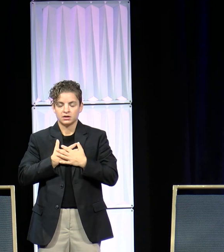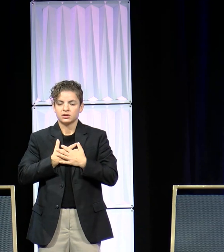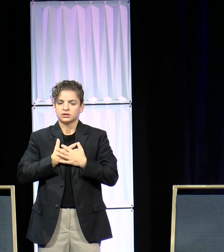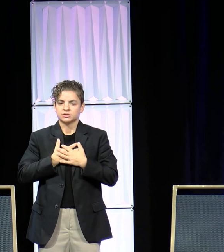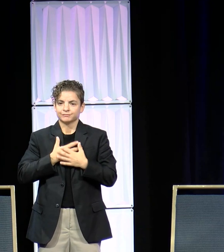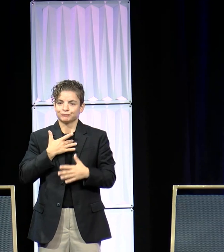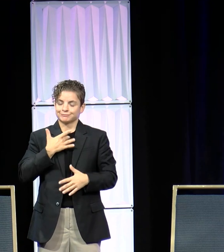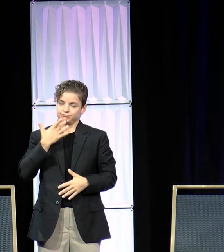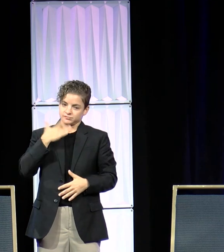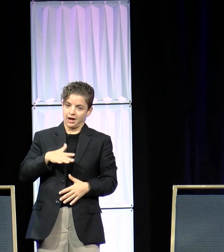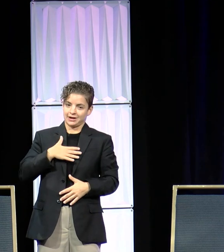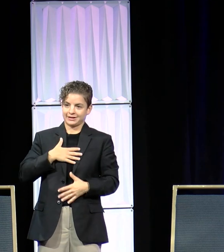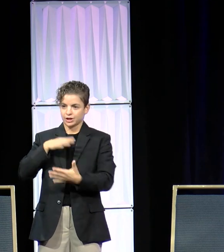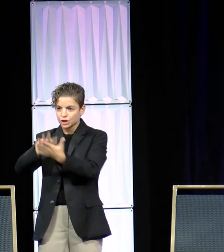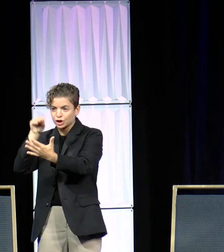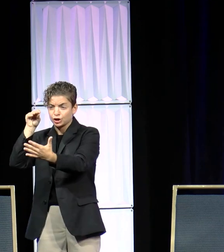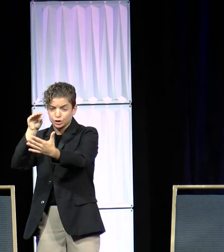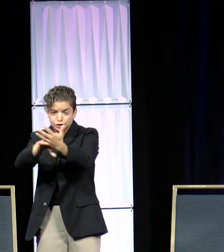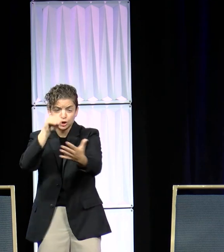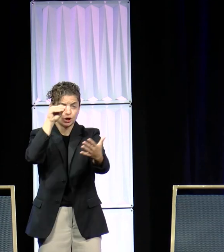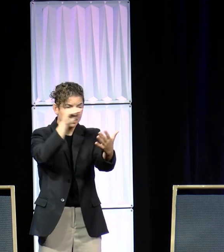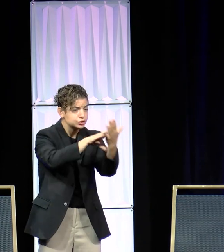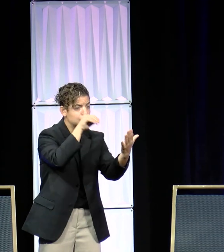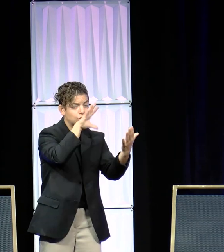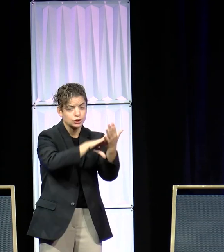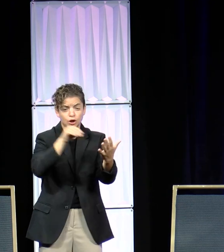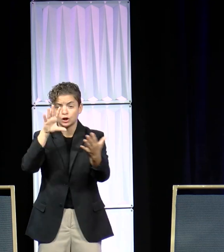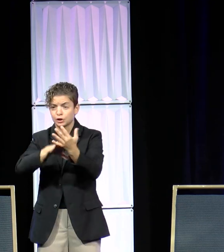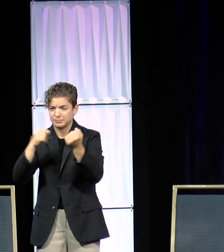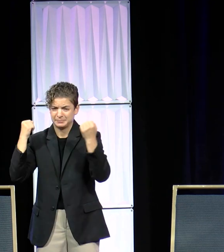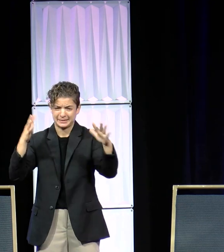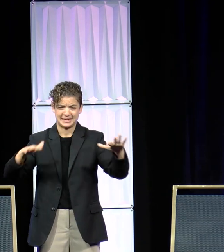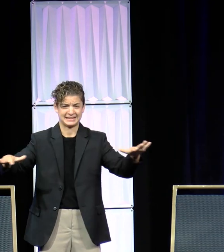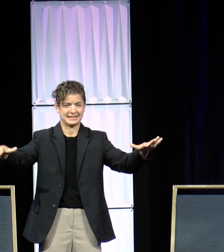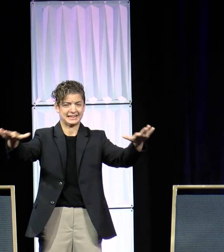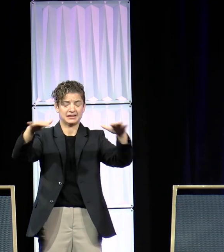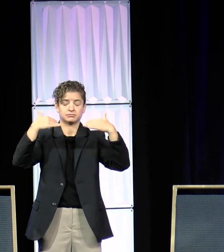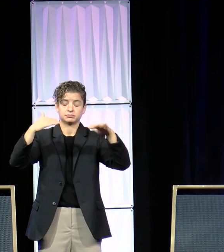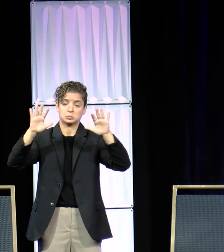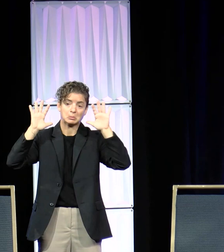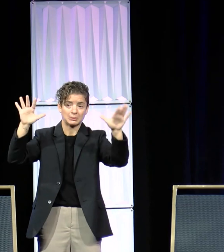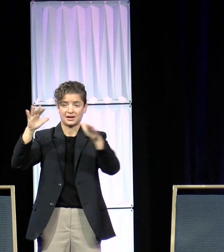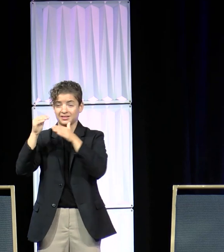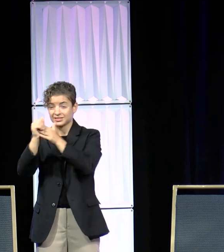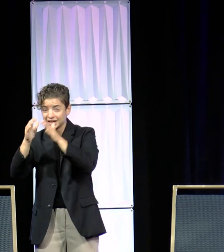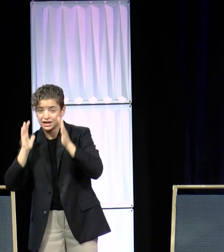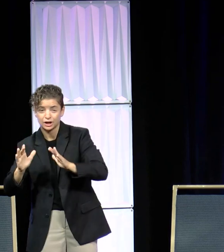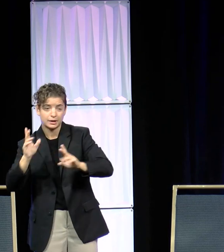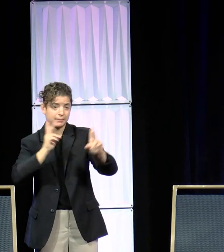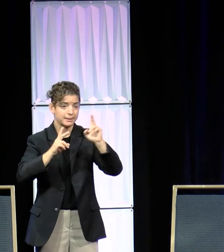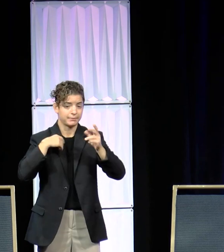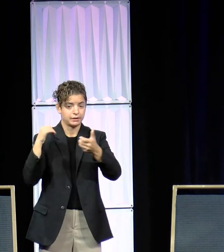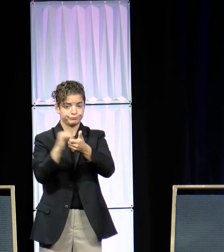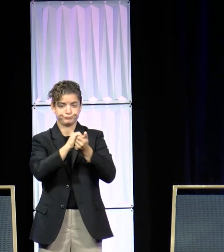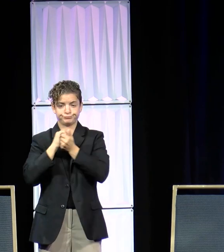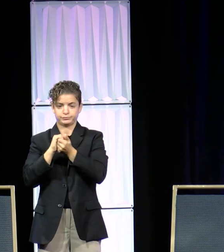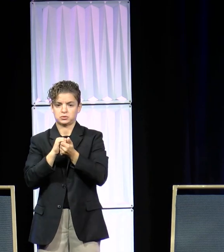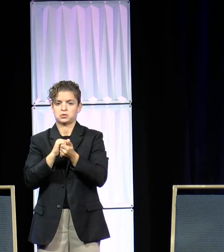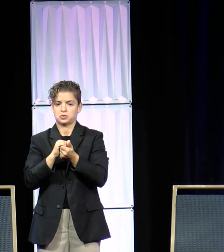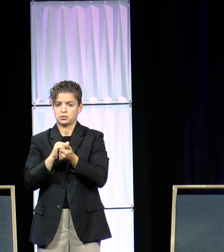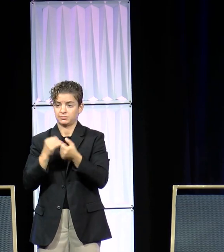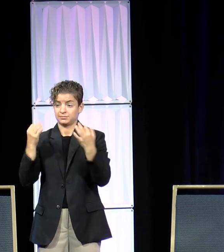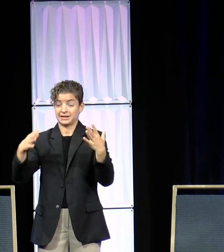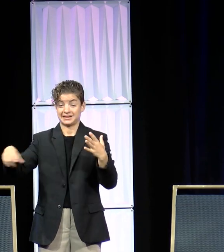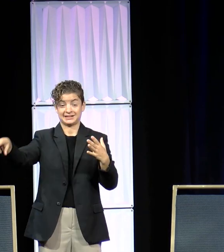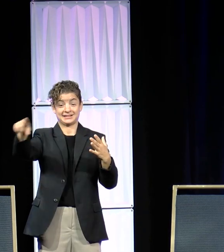from many great leaders. Many of you are in this room, people who have been my mentors and